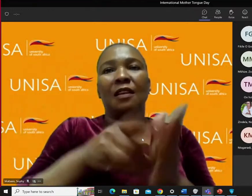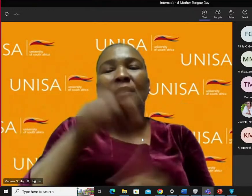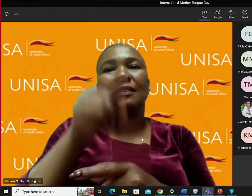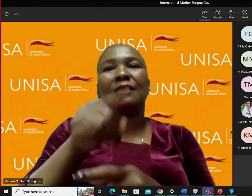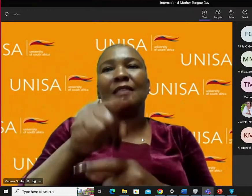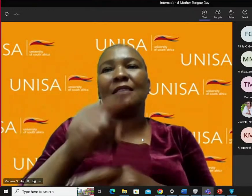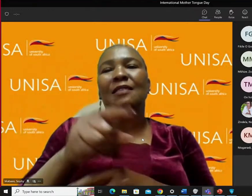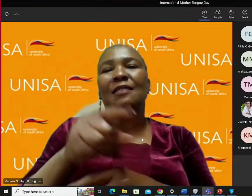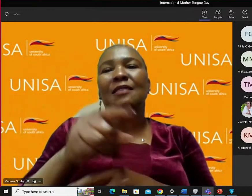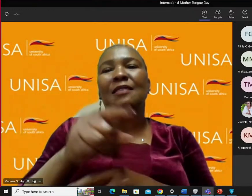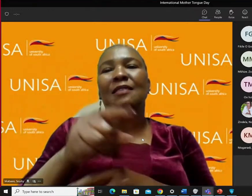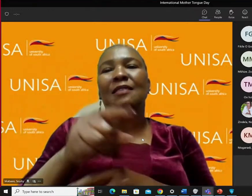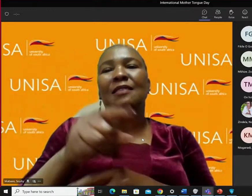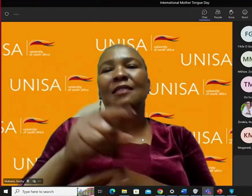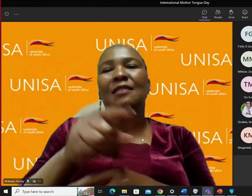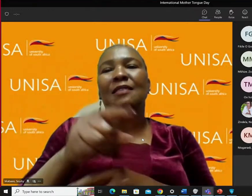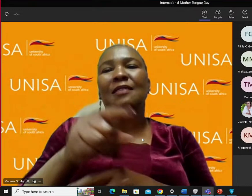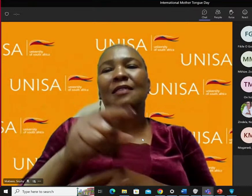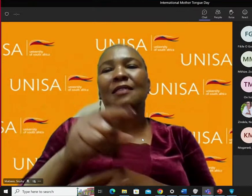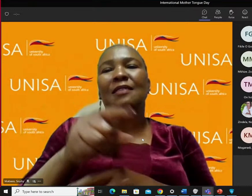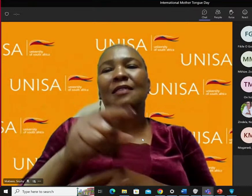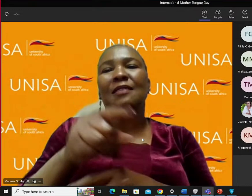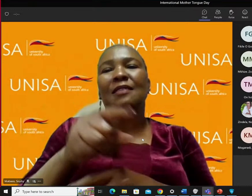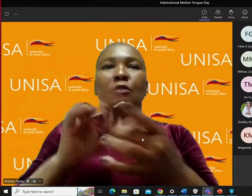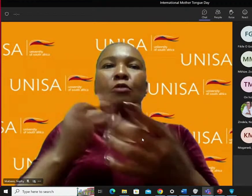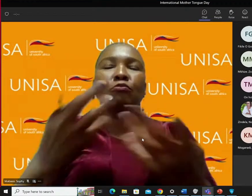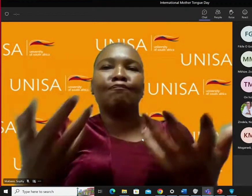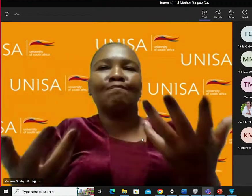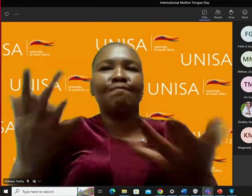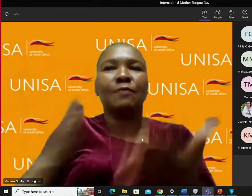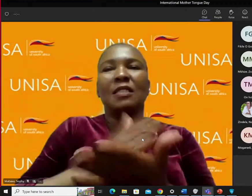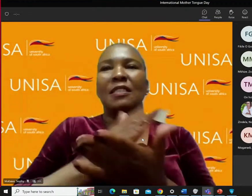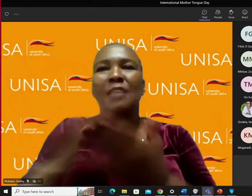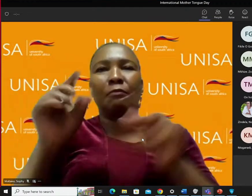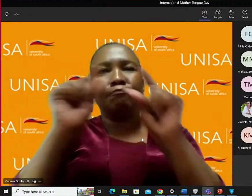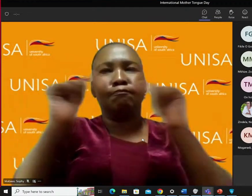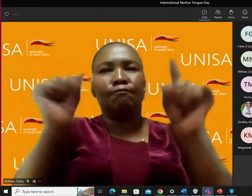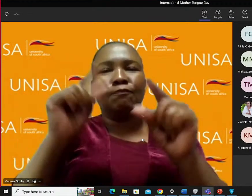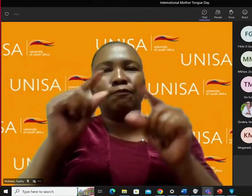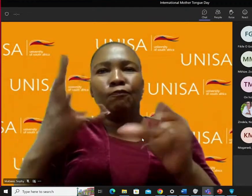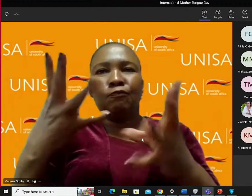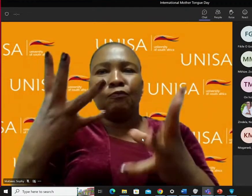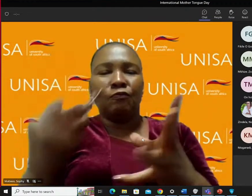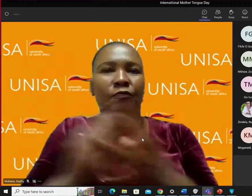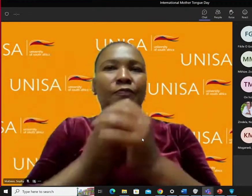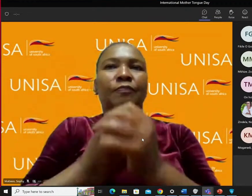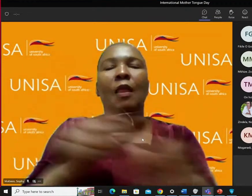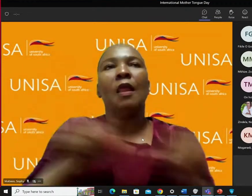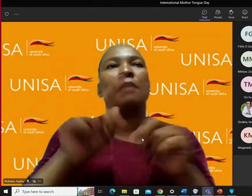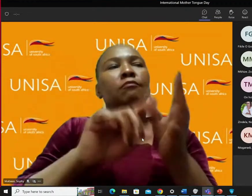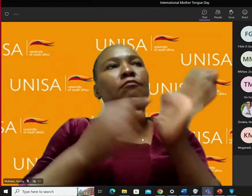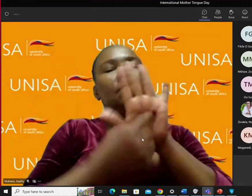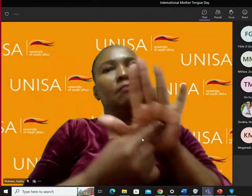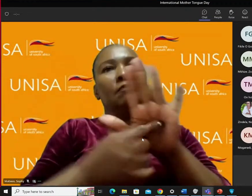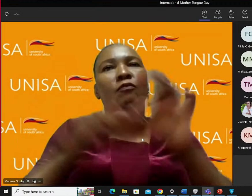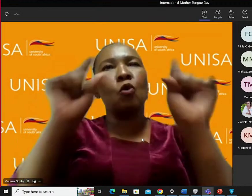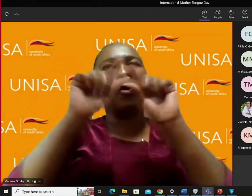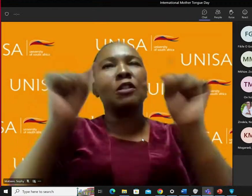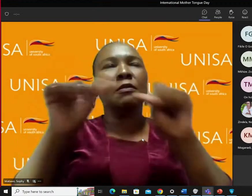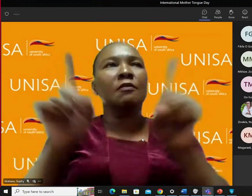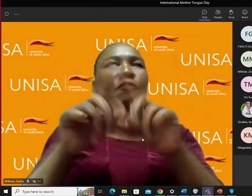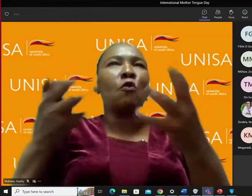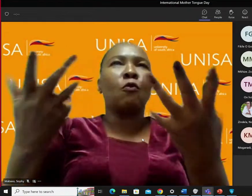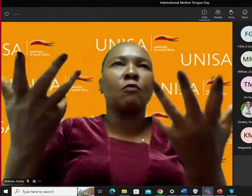relations relate certain concepts to each other. For instance, the concept for